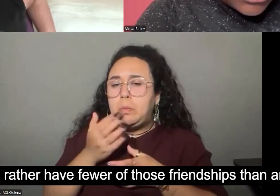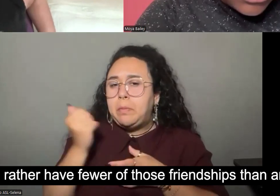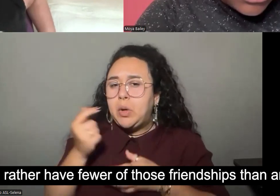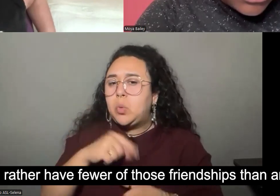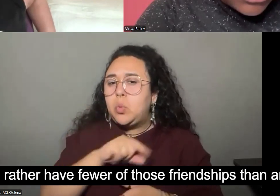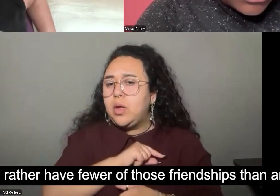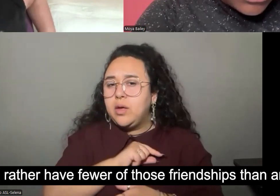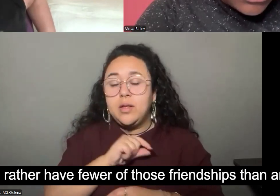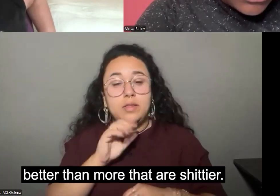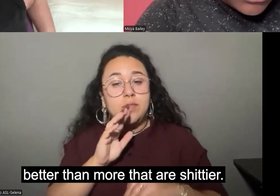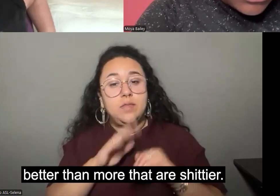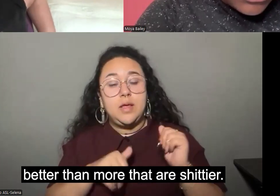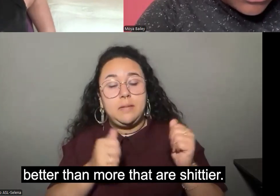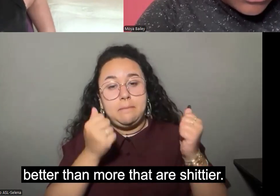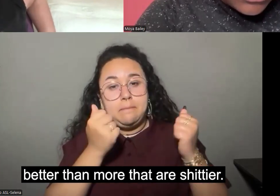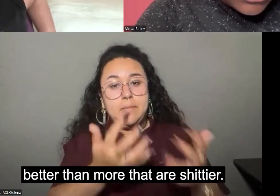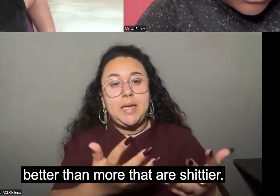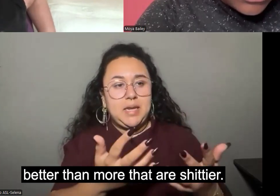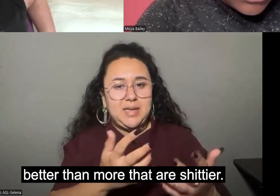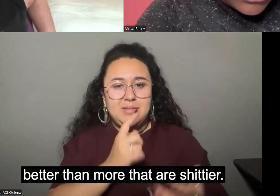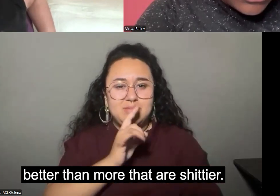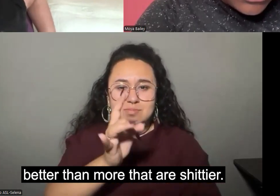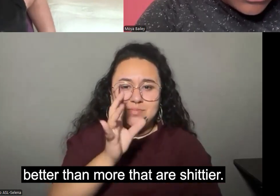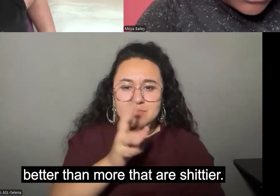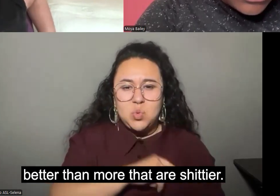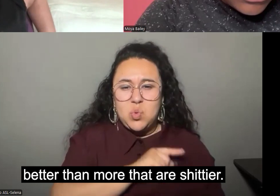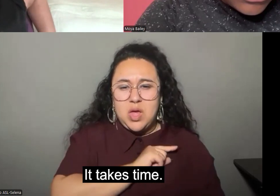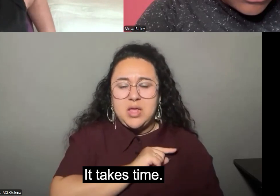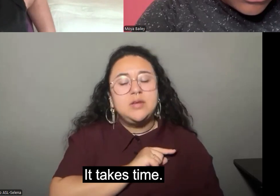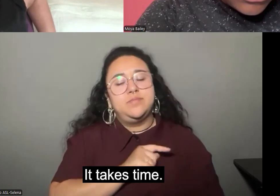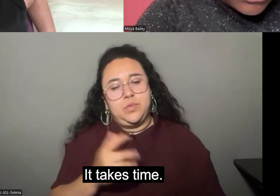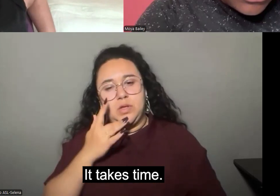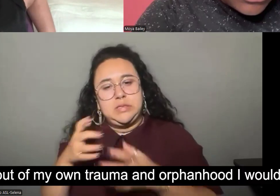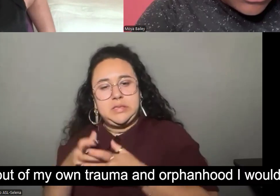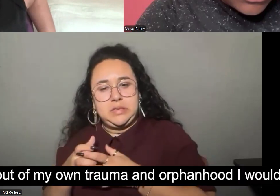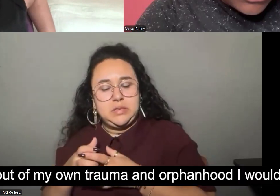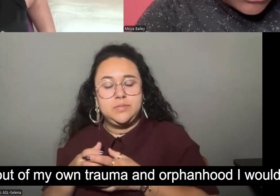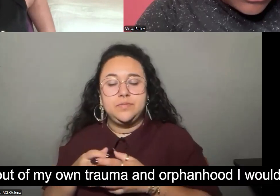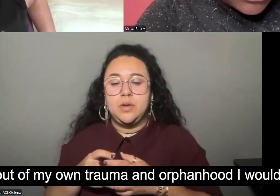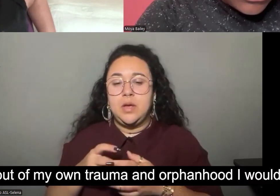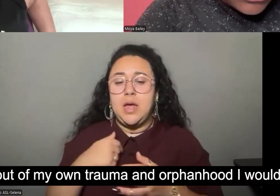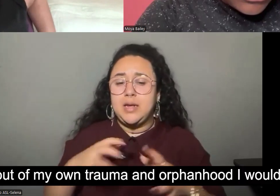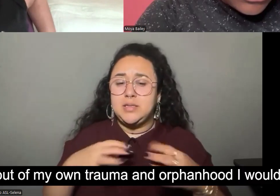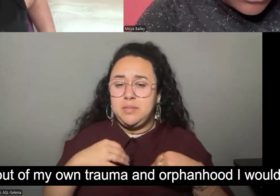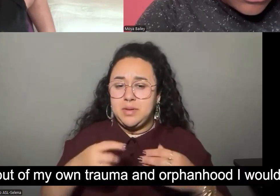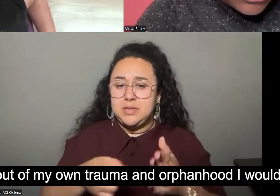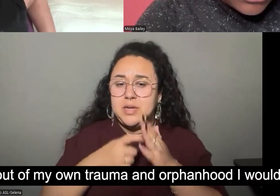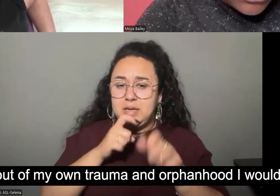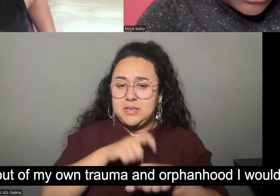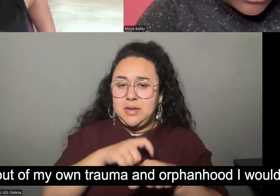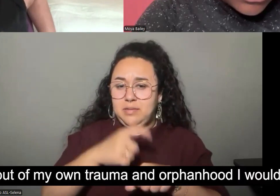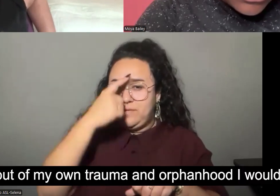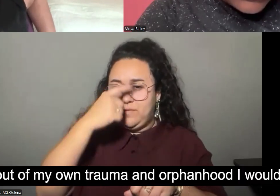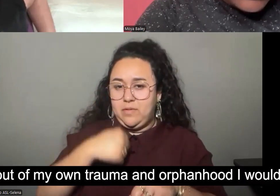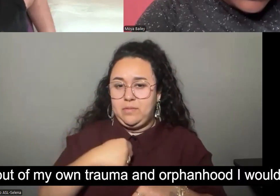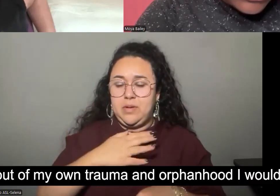than more that are shittier. And I also kind of embrace that like it takes time. Like for me, out of my own trauma and my